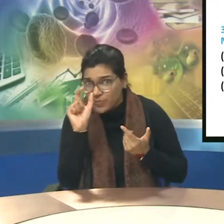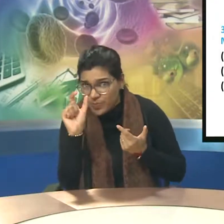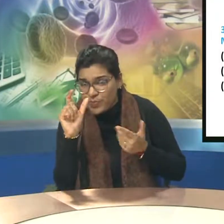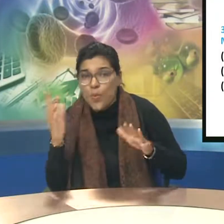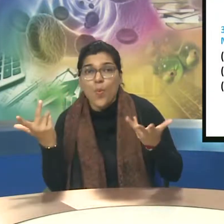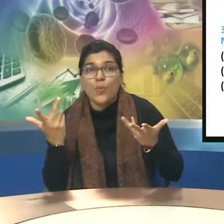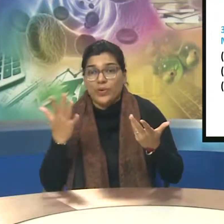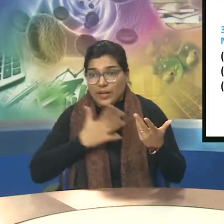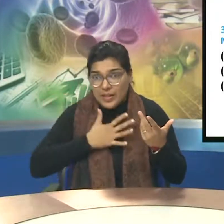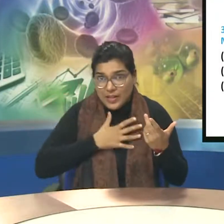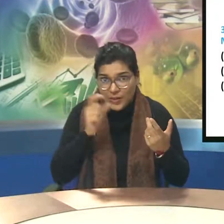Part A,